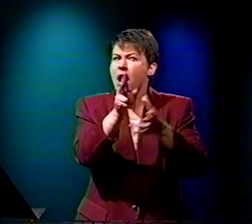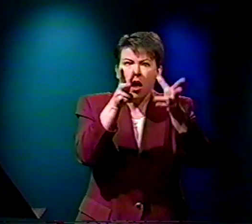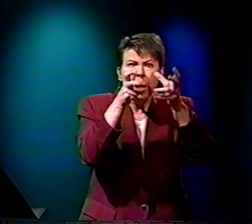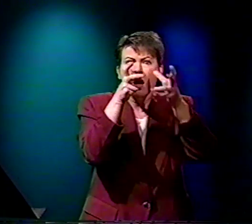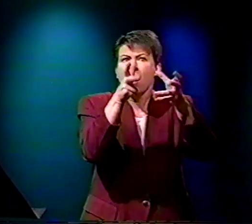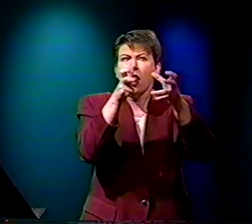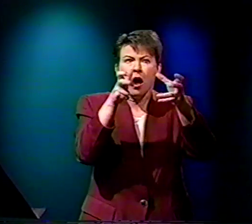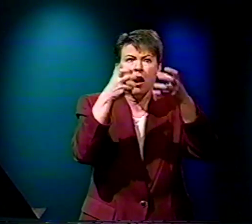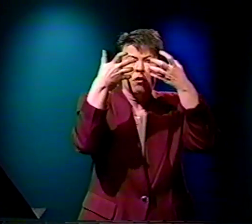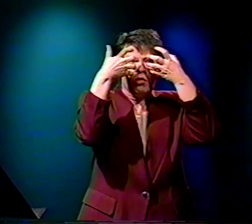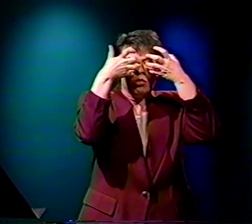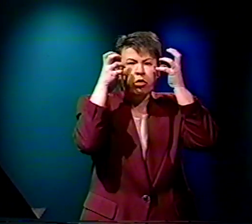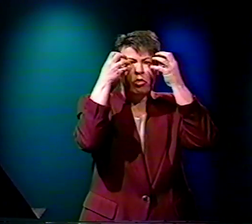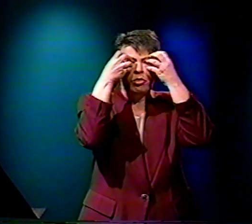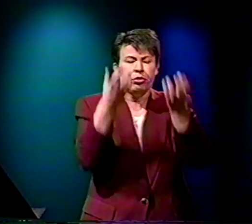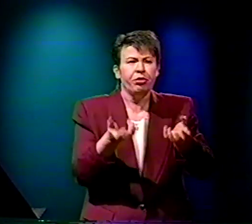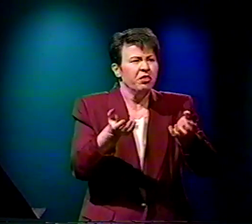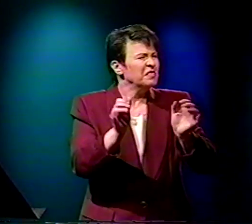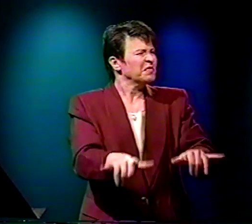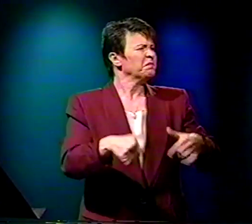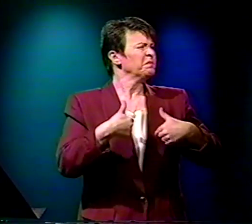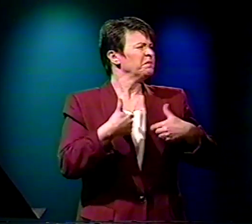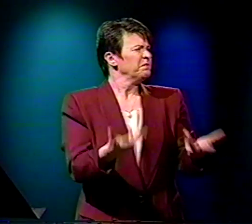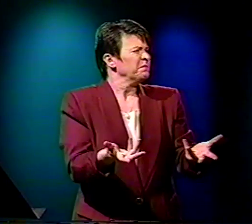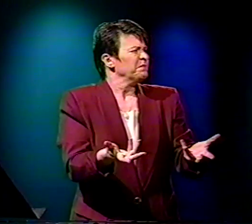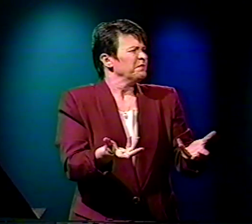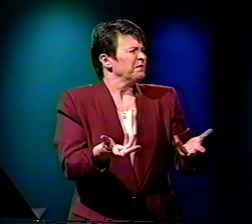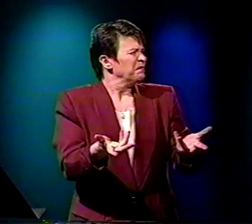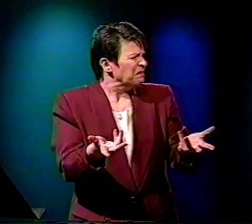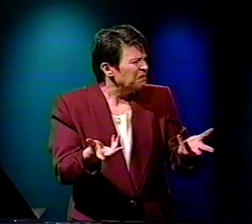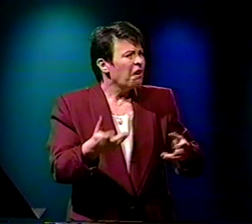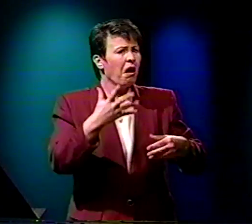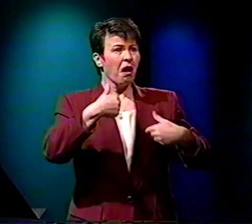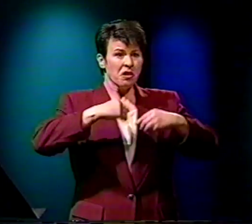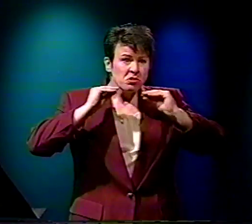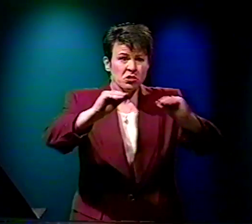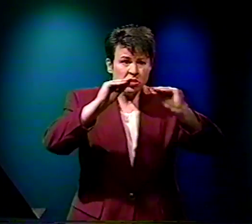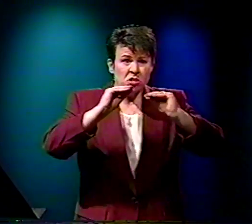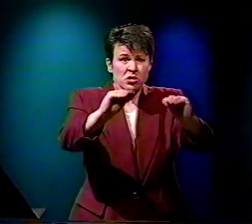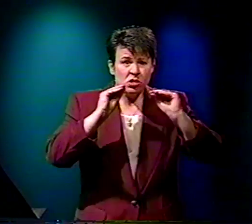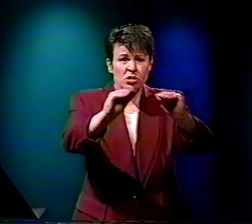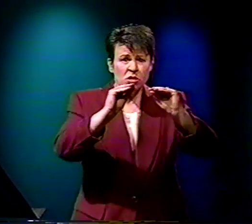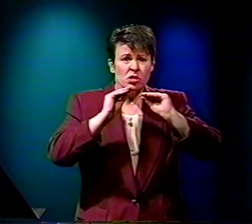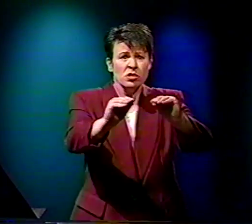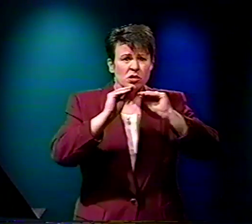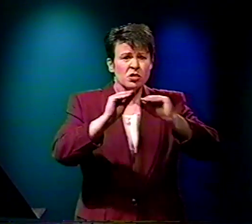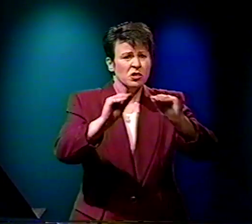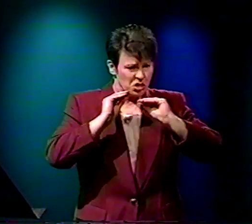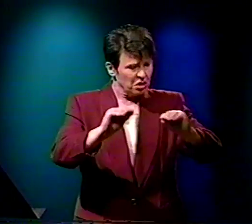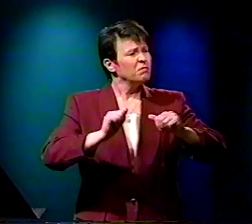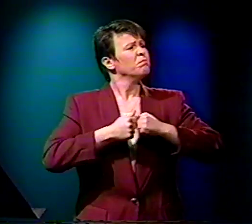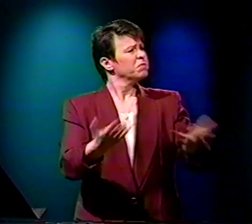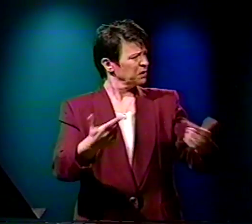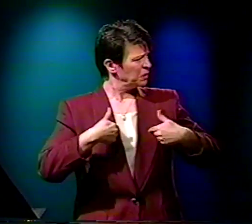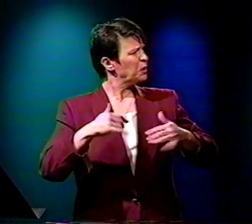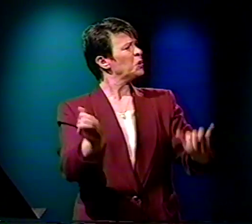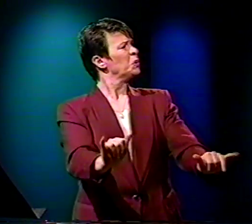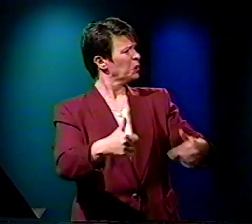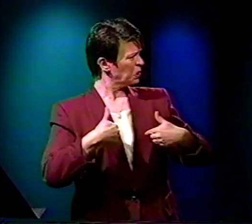peeled on an interpreter constantly until my eyes are just ready to fall out. And I've spent all my time trying to teach them and everything, and